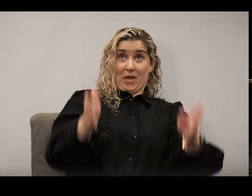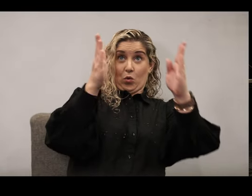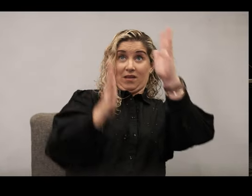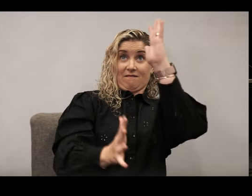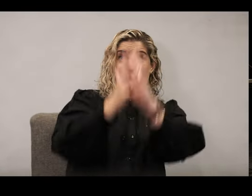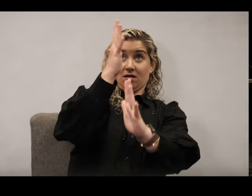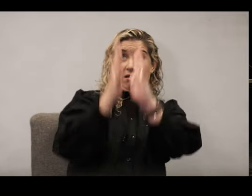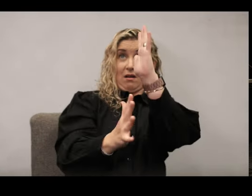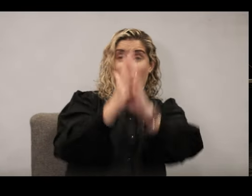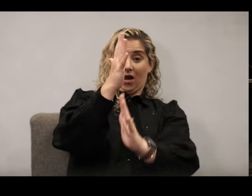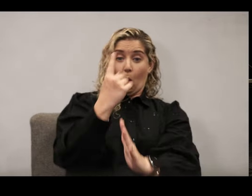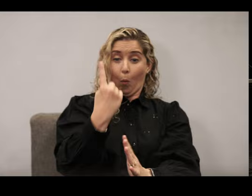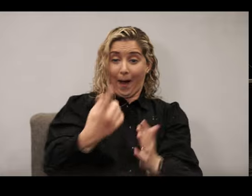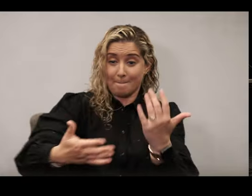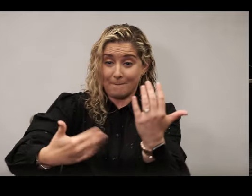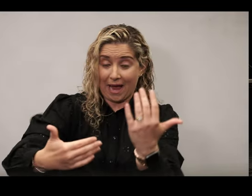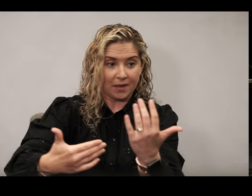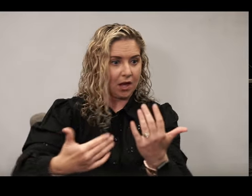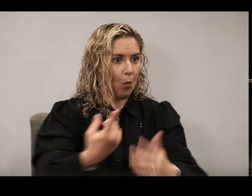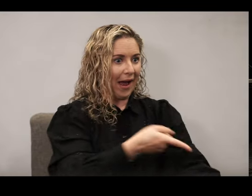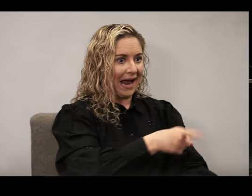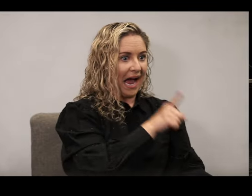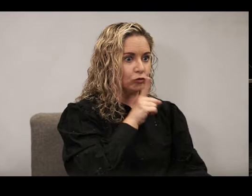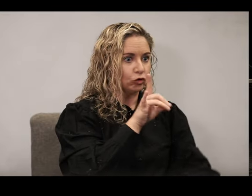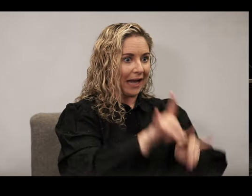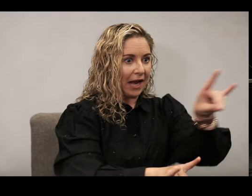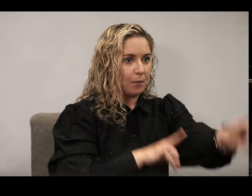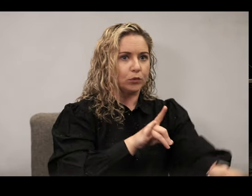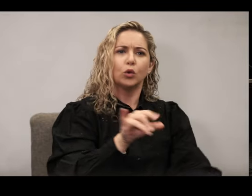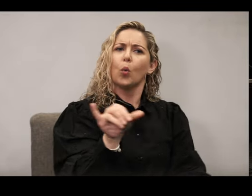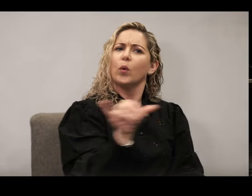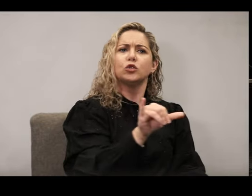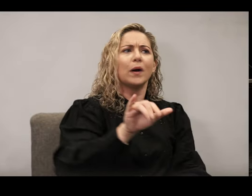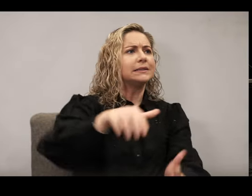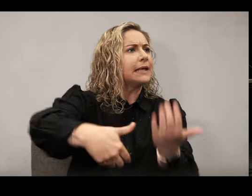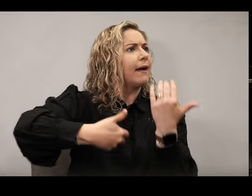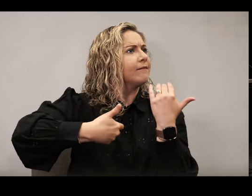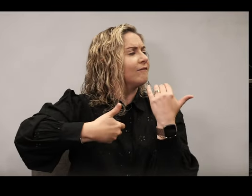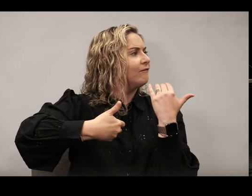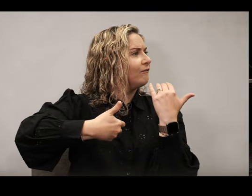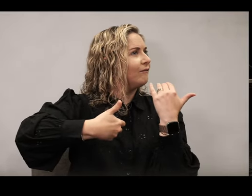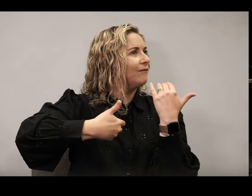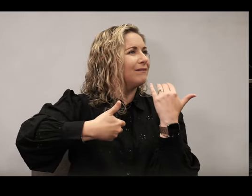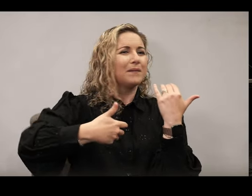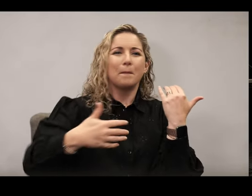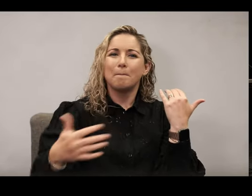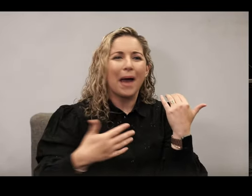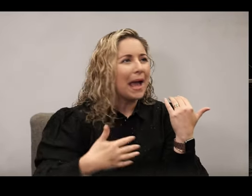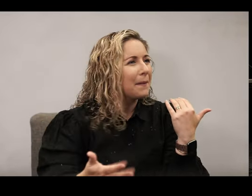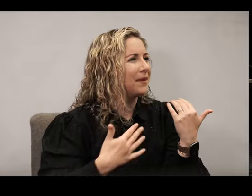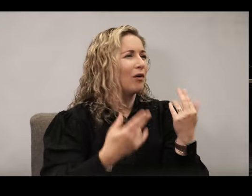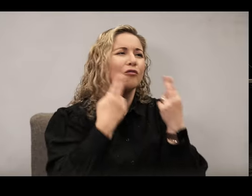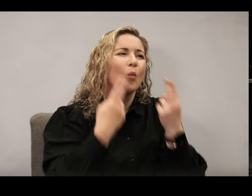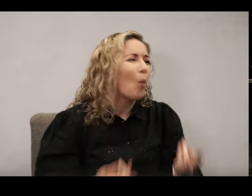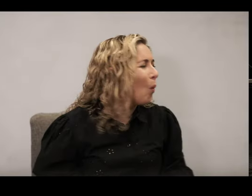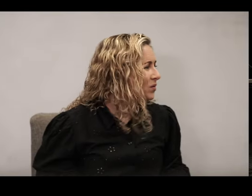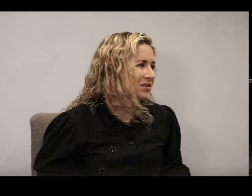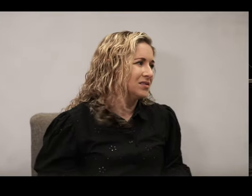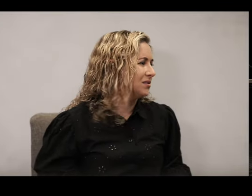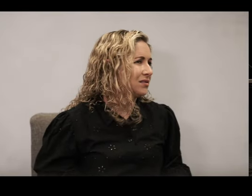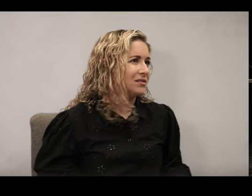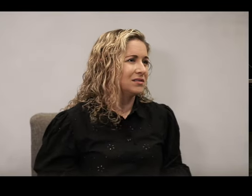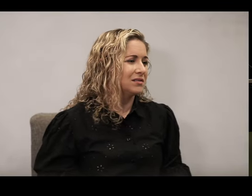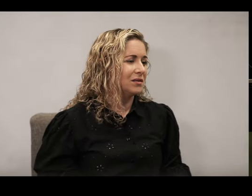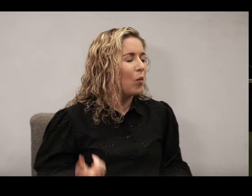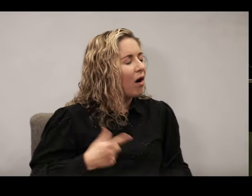baby or the 100 pets, you choose the one human every time. Two, the sanctity of